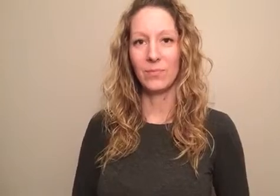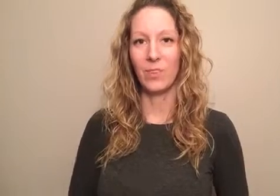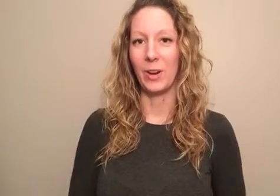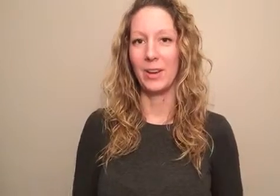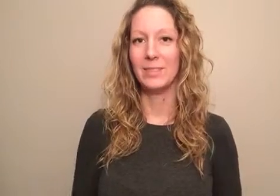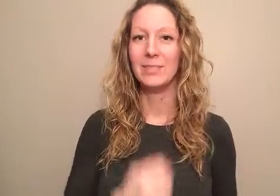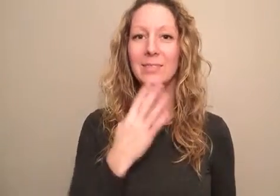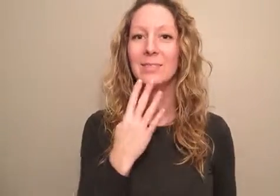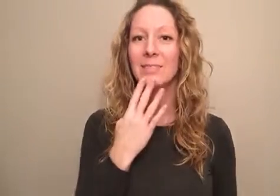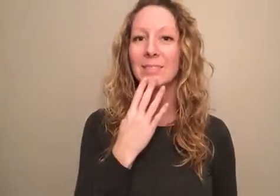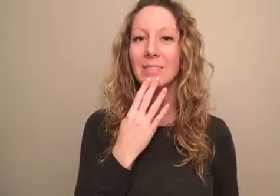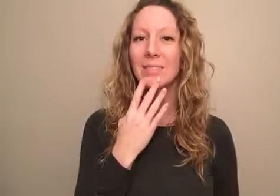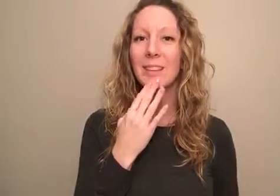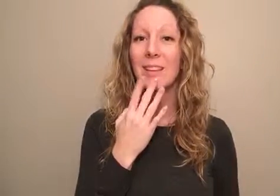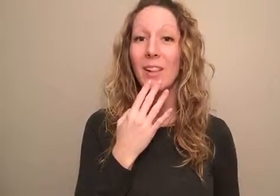Very good. Color,